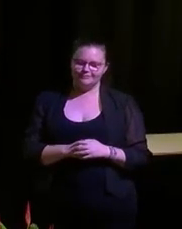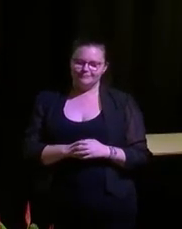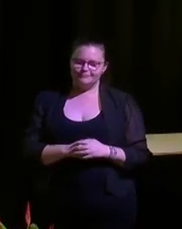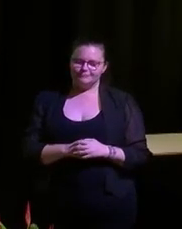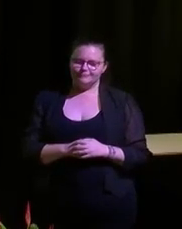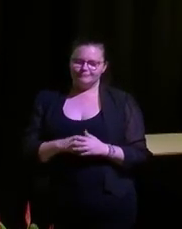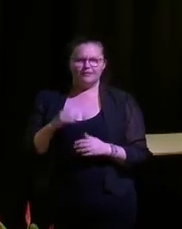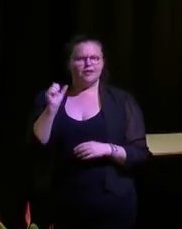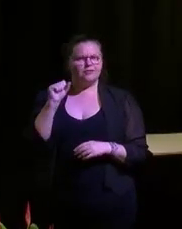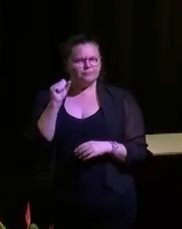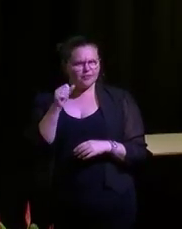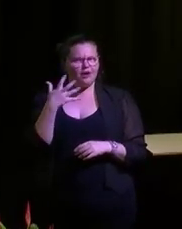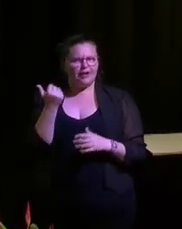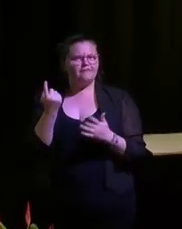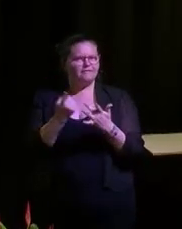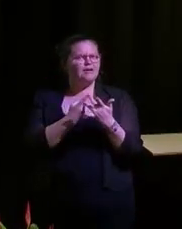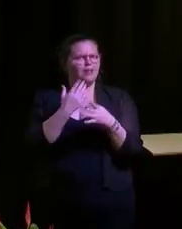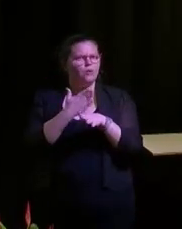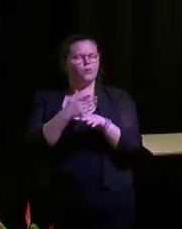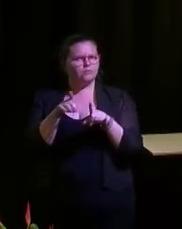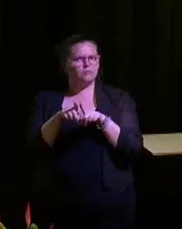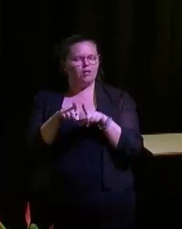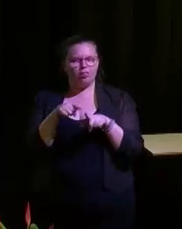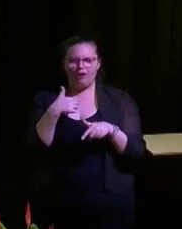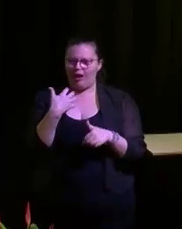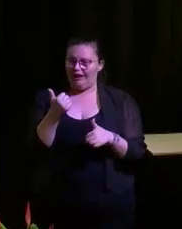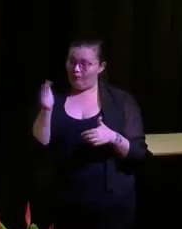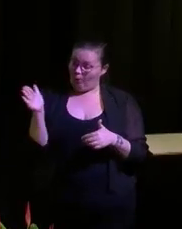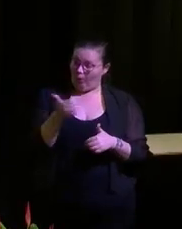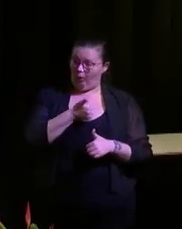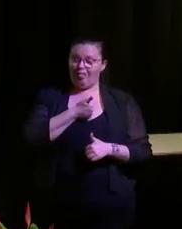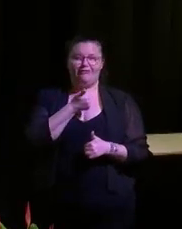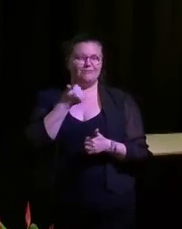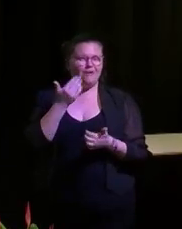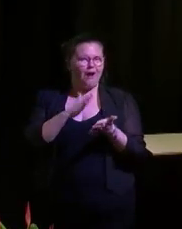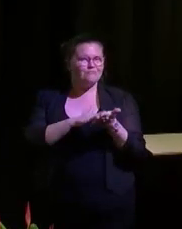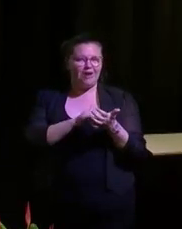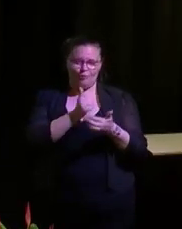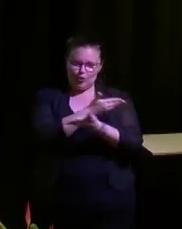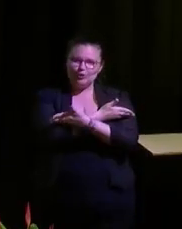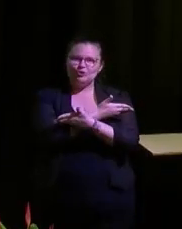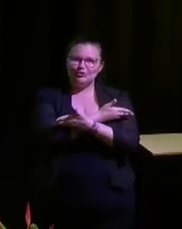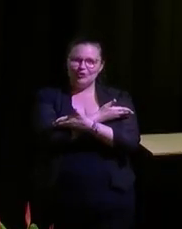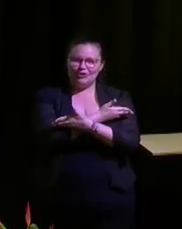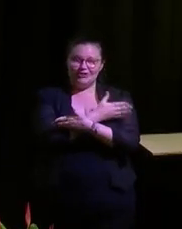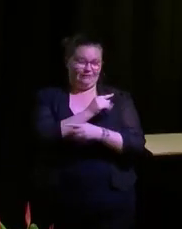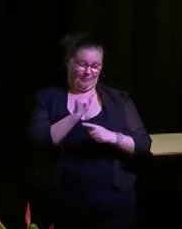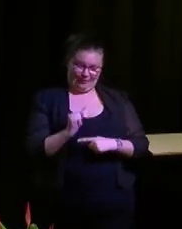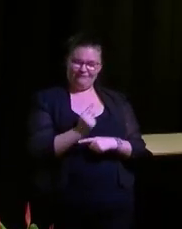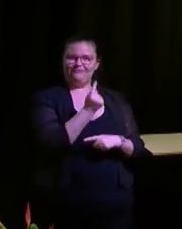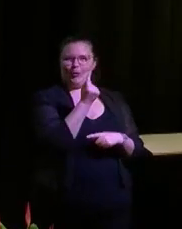I've got some other works too. I said, I've got all my mum's shirts from the first shirt that she